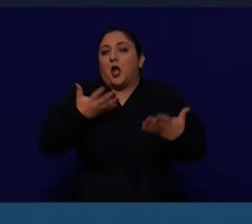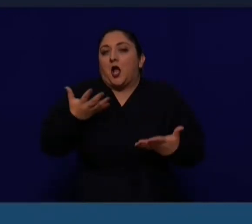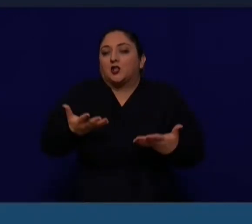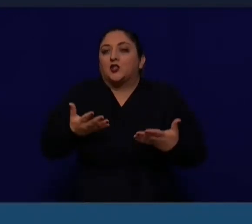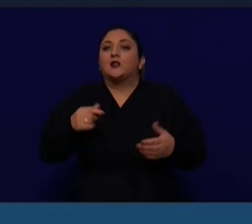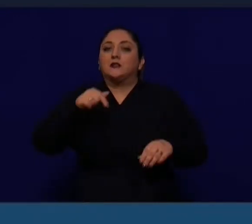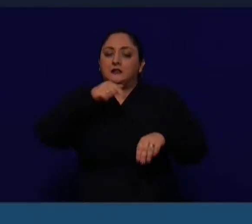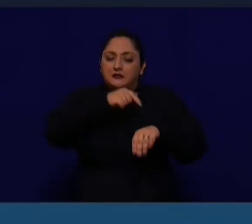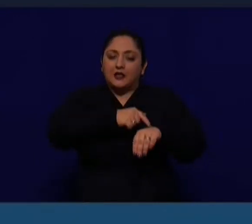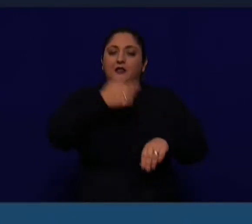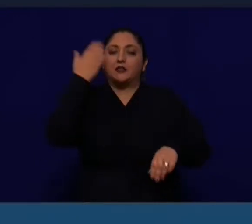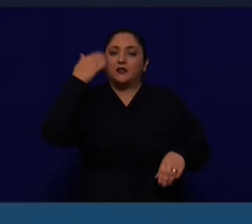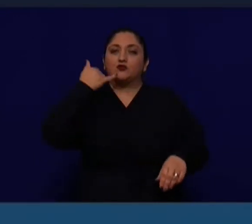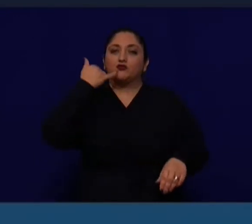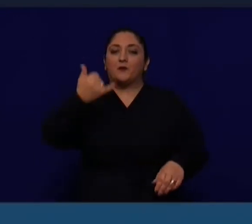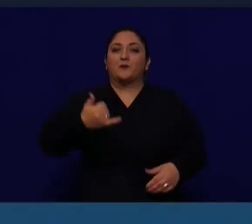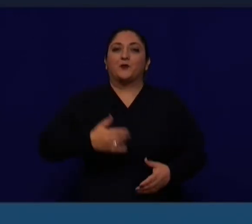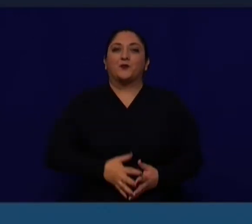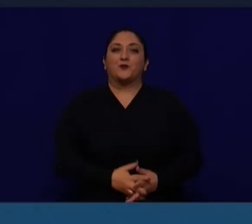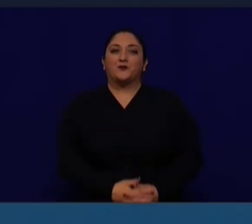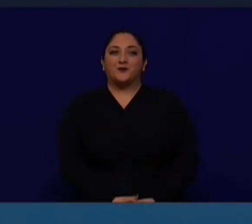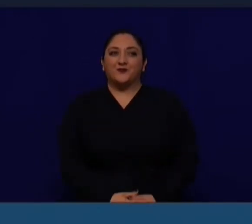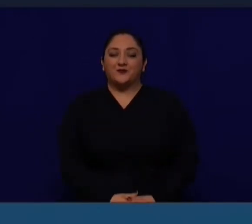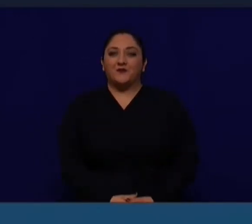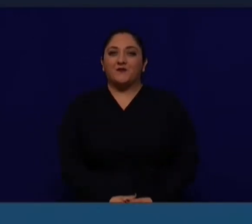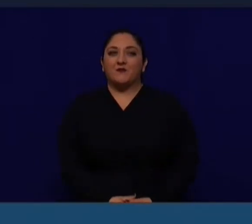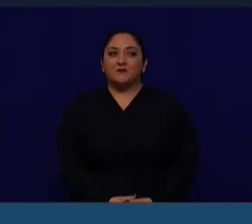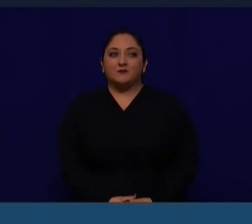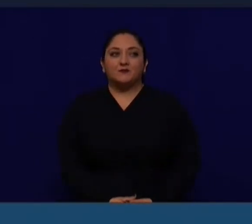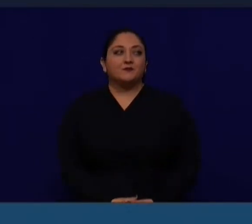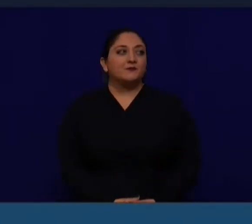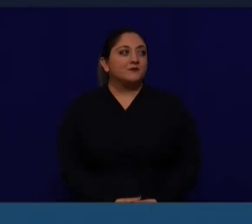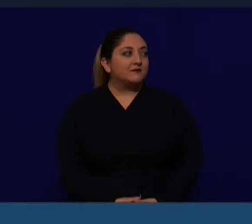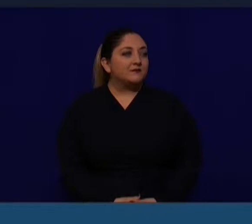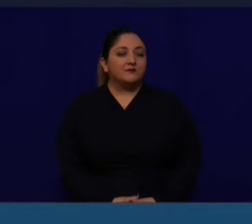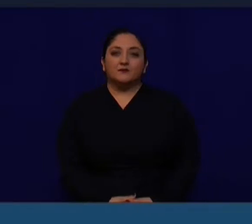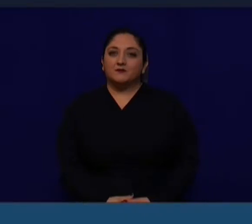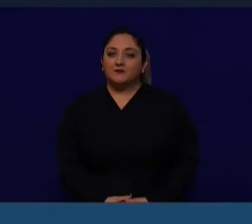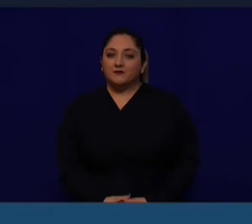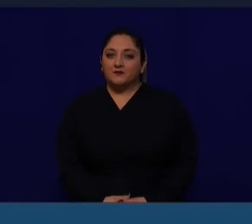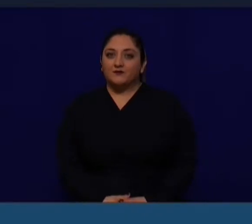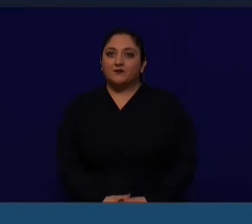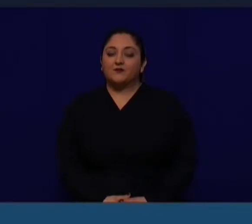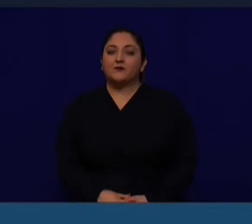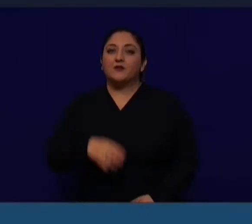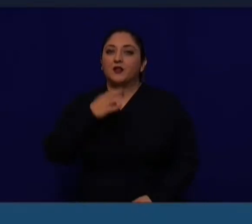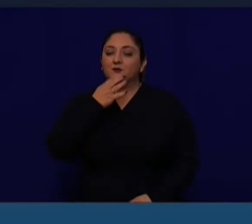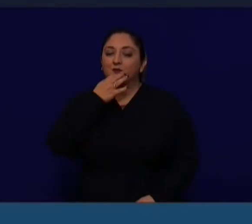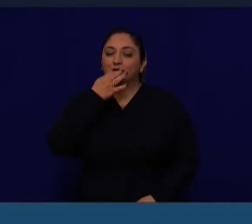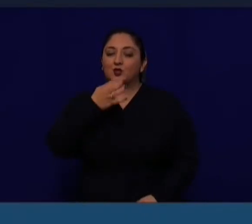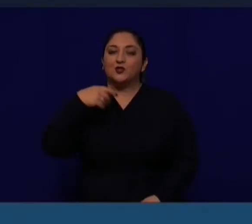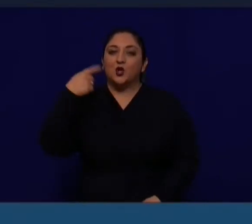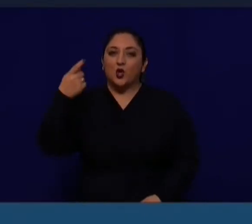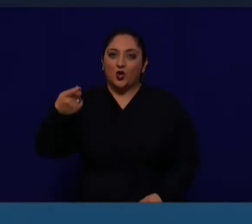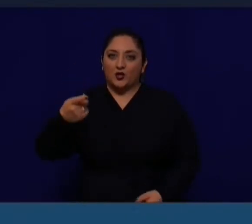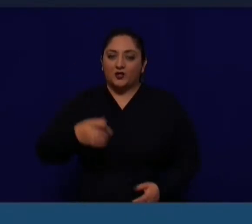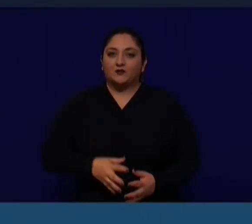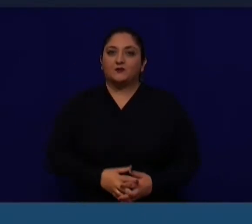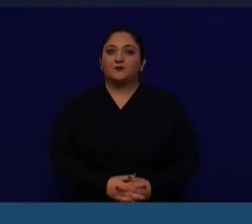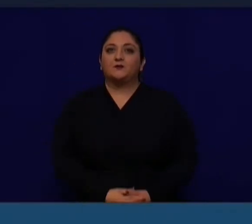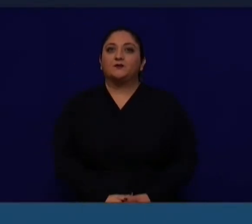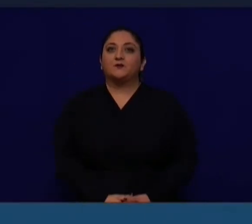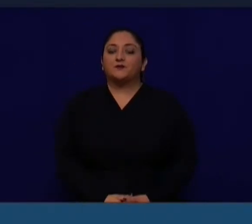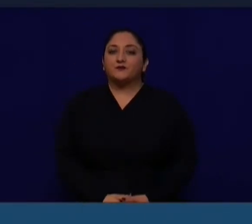il-mument li għandkom iċċemplu. Insellimlek Prof. Gawċi, Franċisko Catania, Net